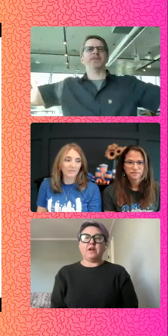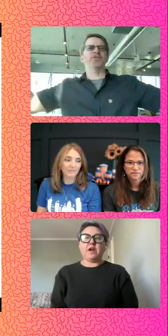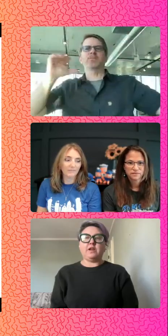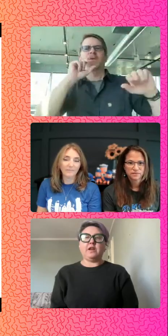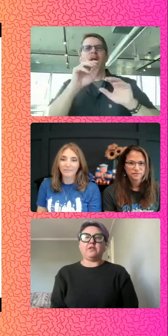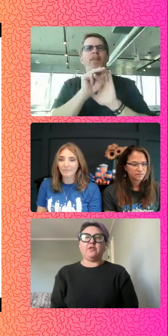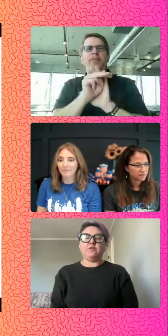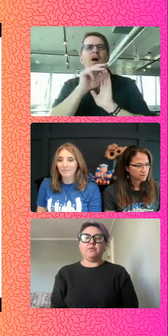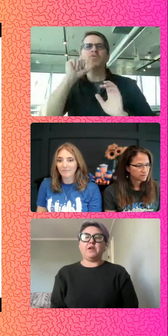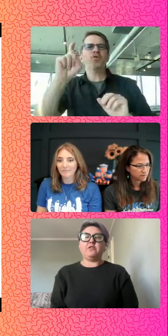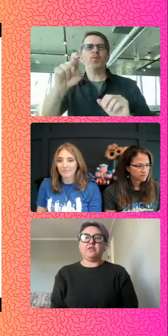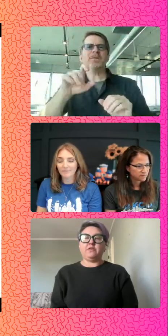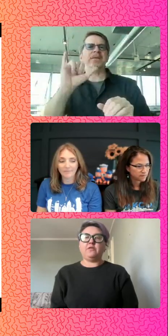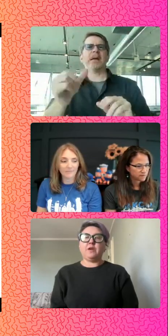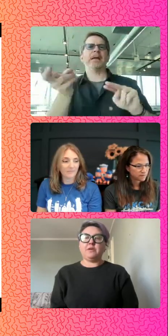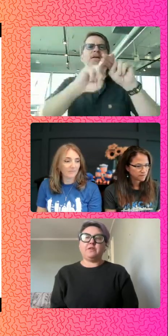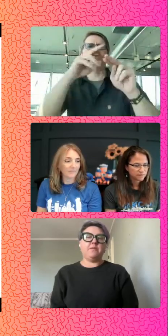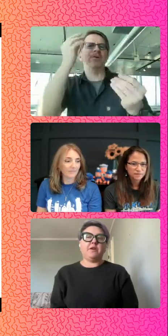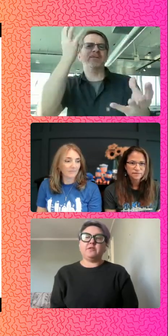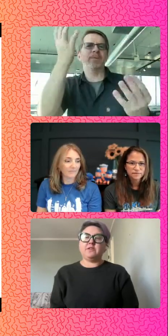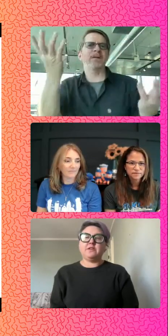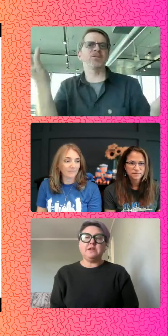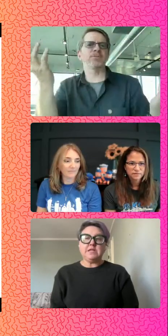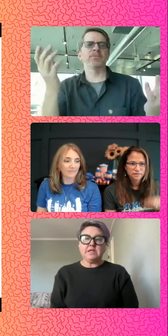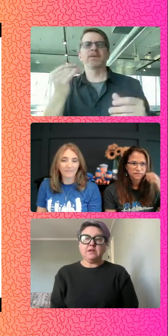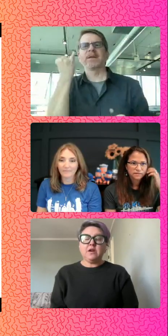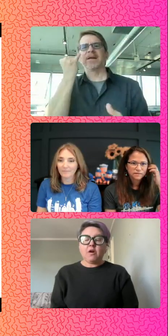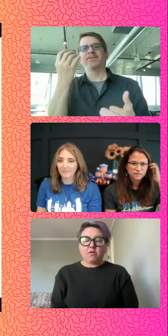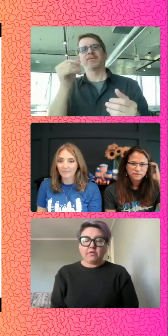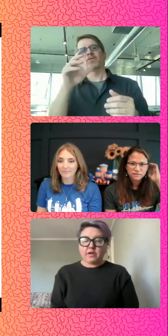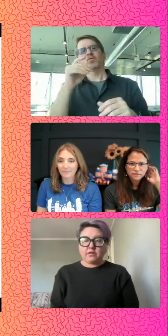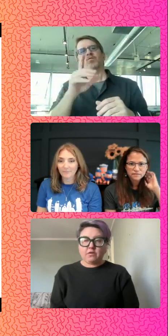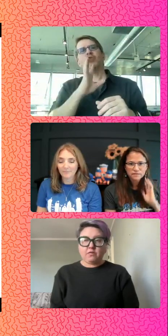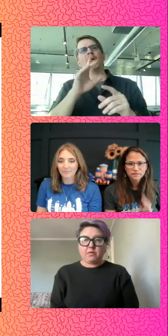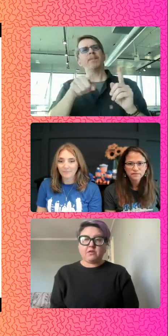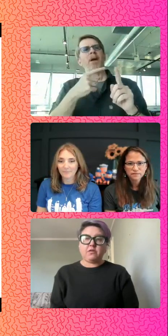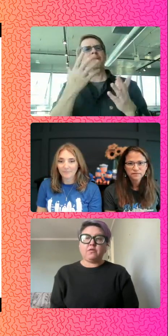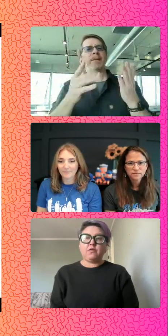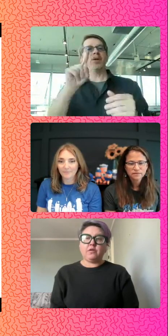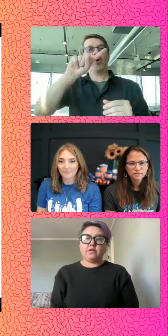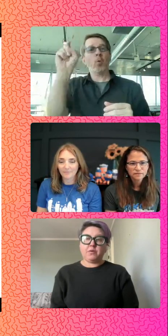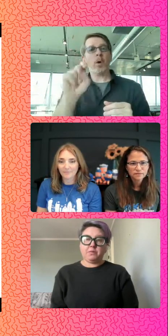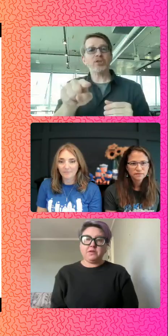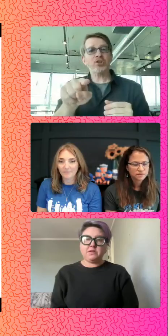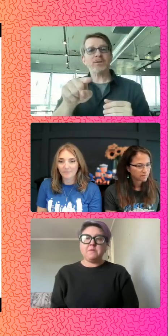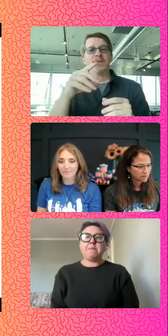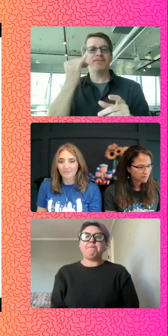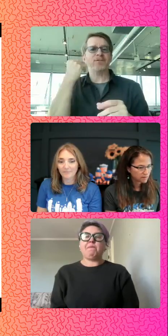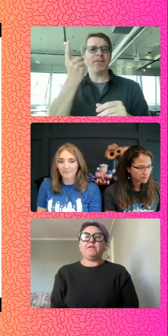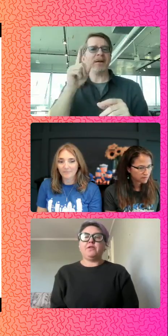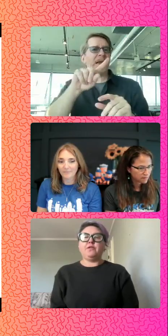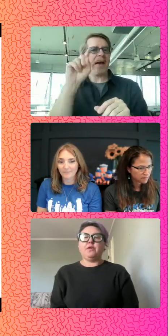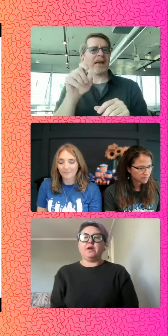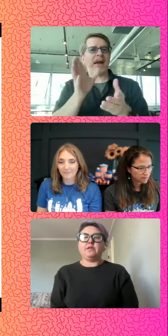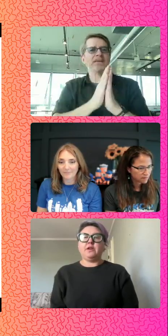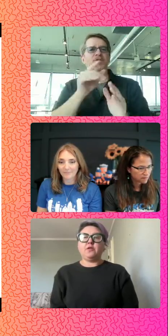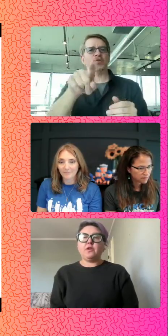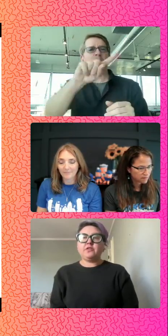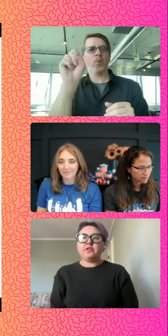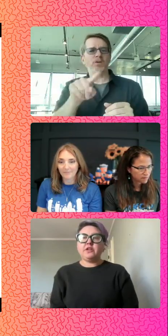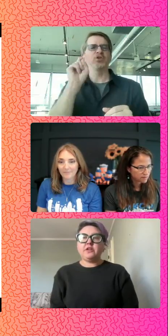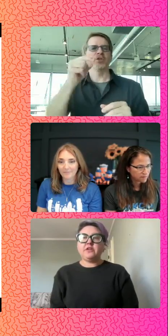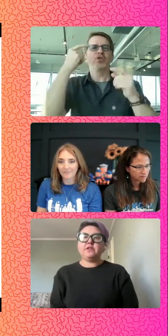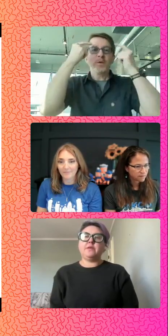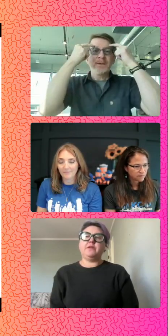not adding extra information, right? Because the model doesn't need all of that extra information for this purpose. So if we're asking